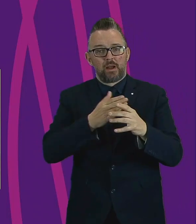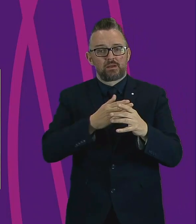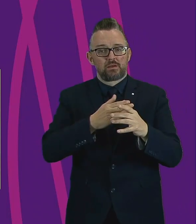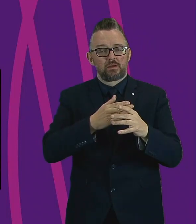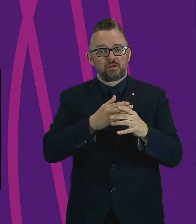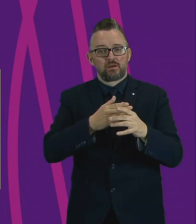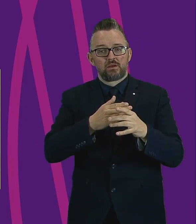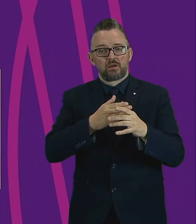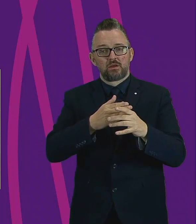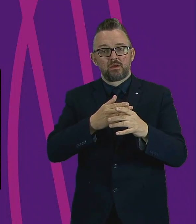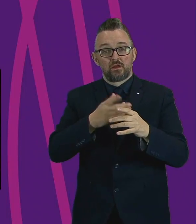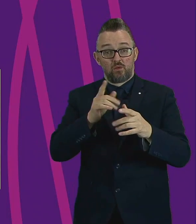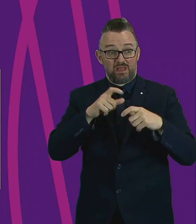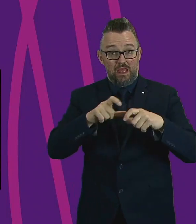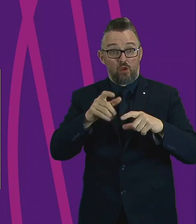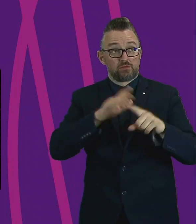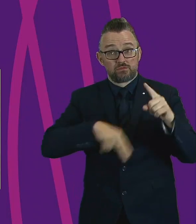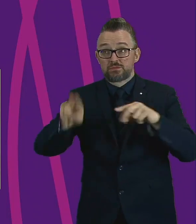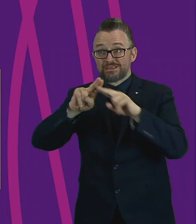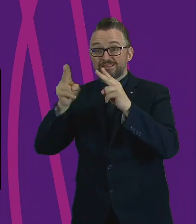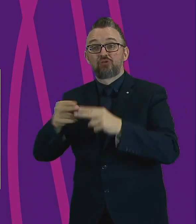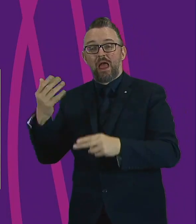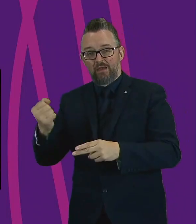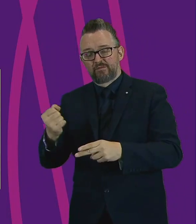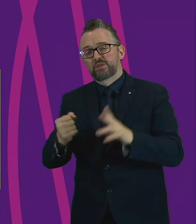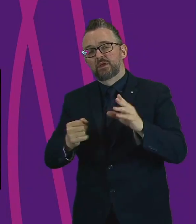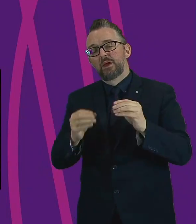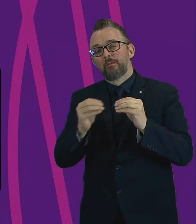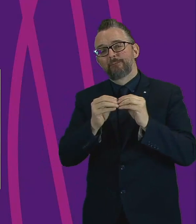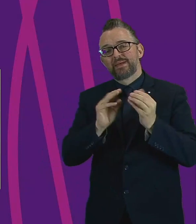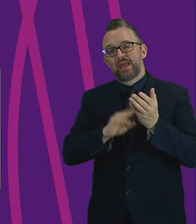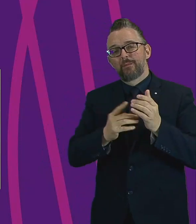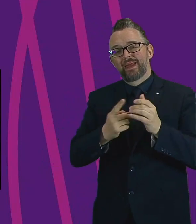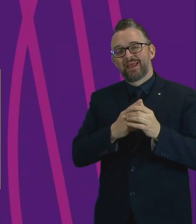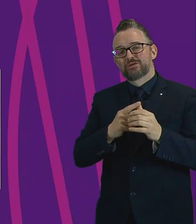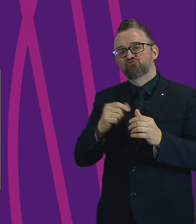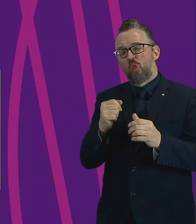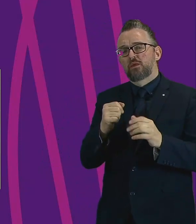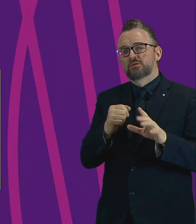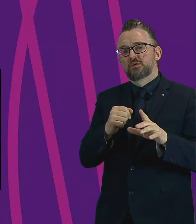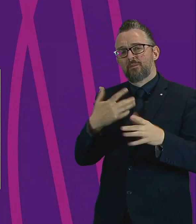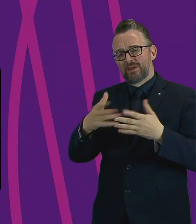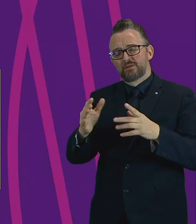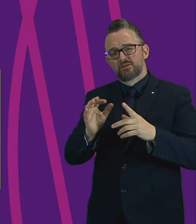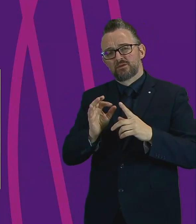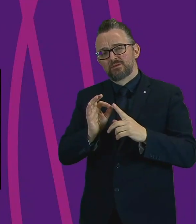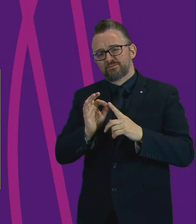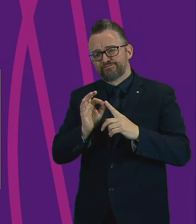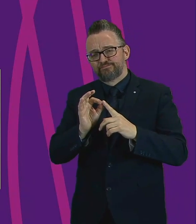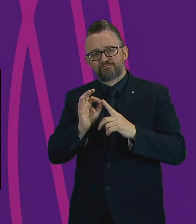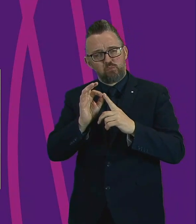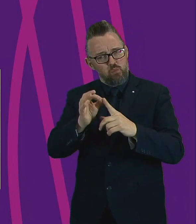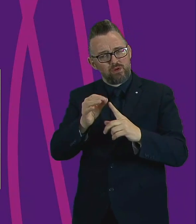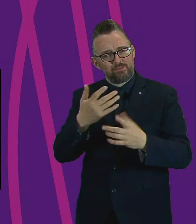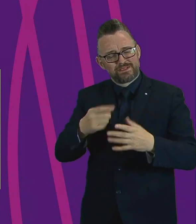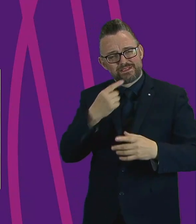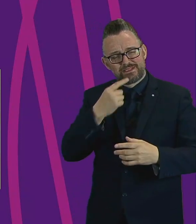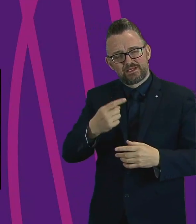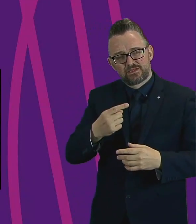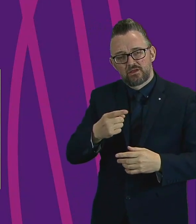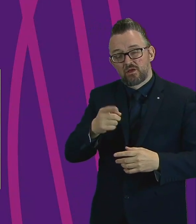which is going on currently internationally. BMA Scotland have a number of important points in their briefing which they highlighted, not least in terms of